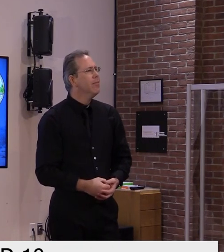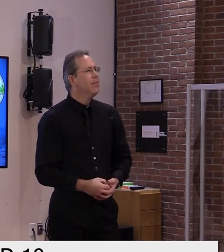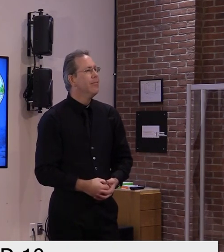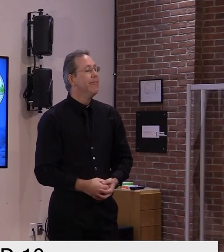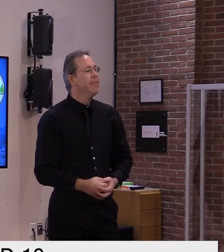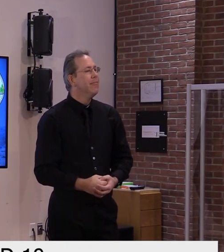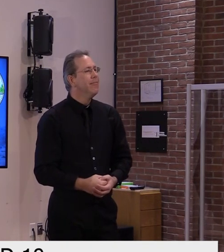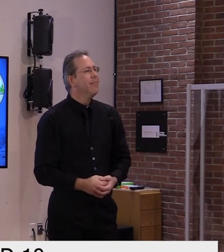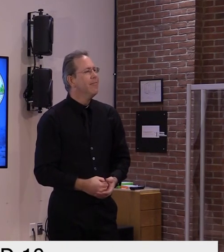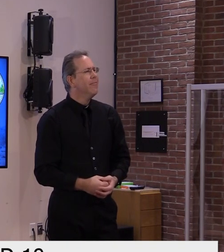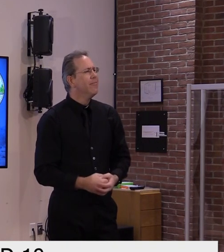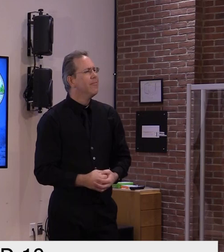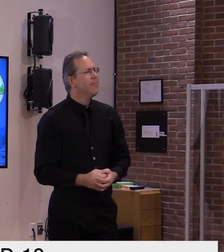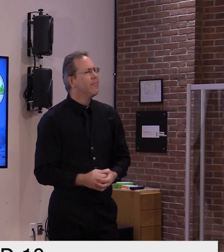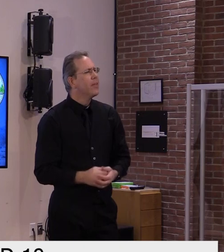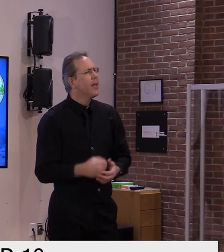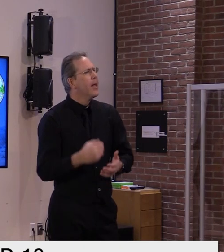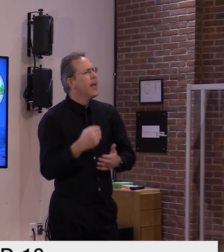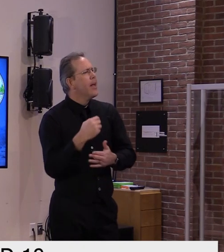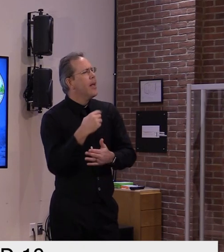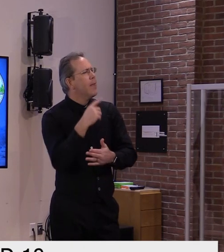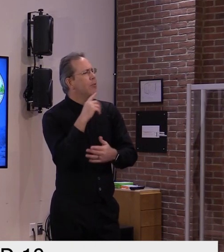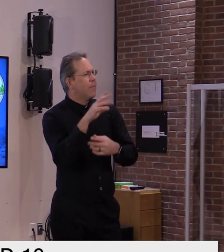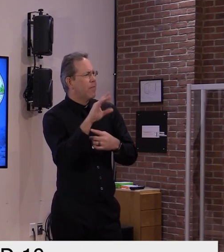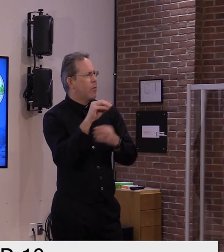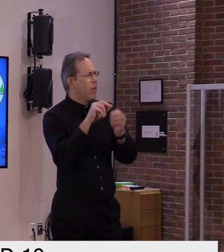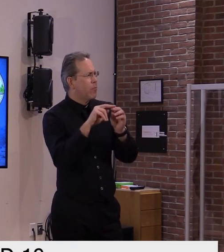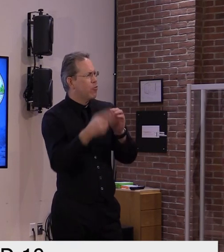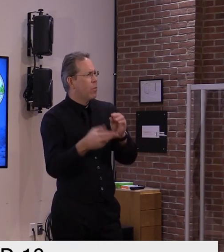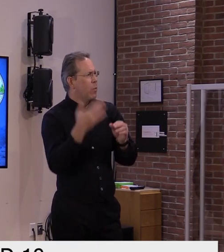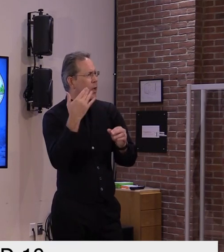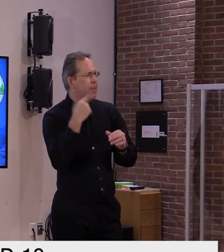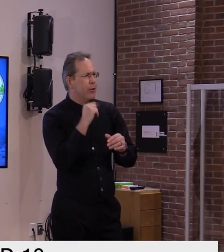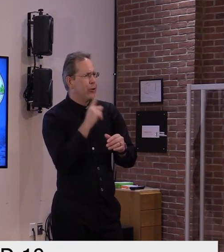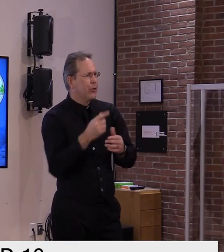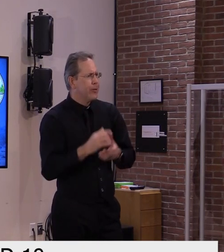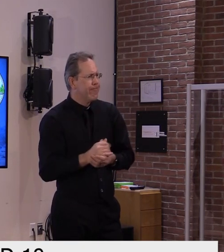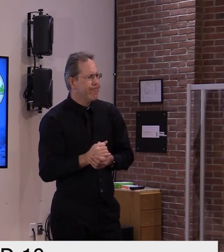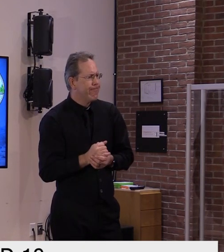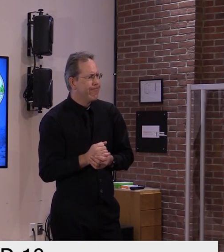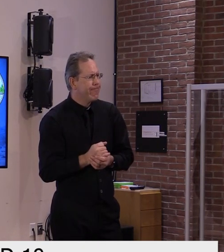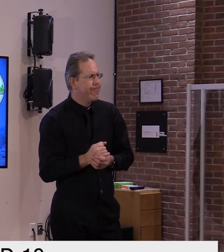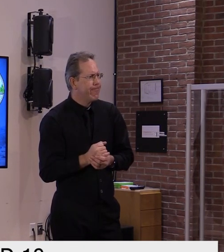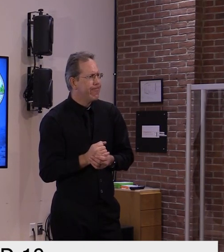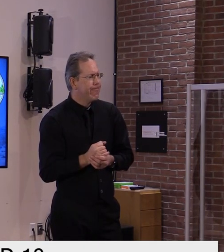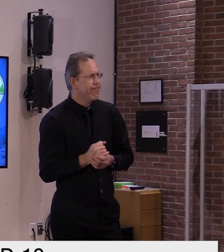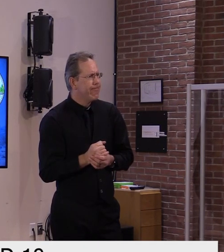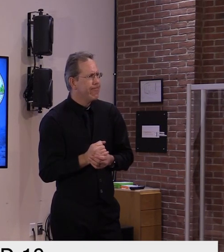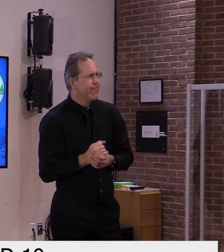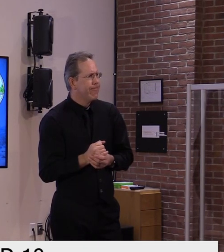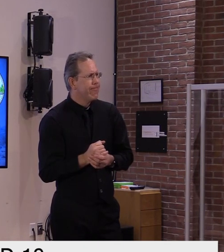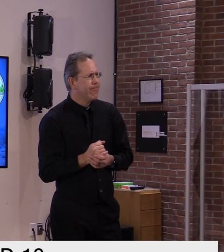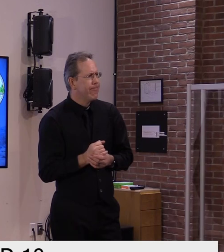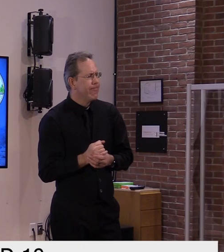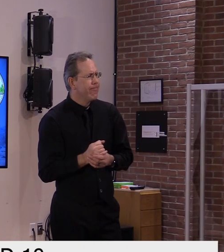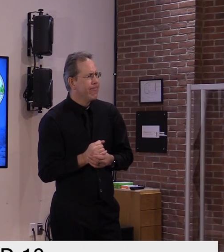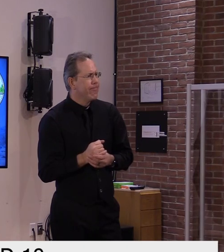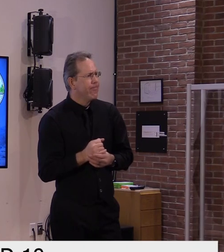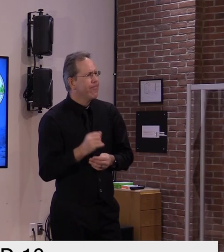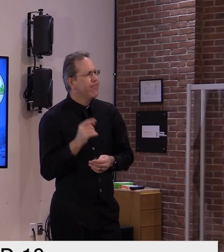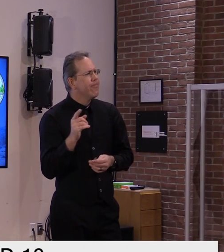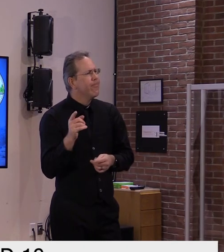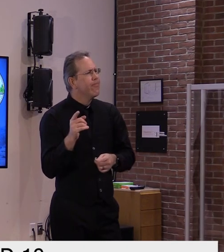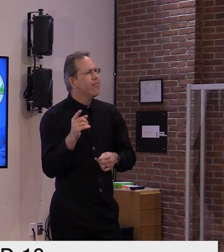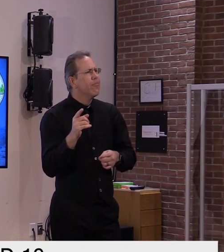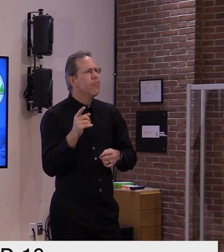unless Secretary Smith has one that he's aware of, because what we've done with the long-term cares is accelerated